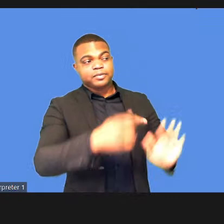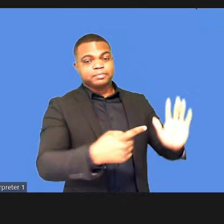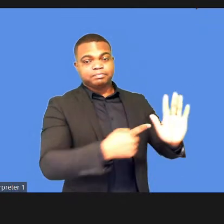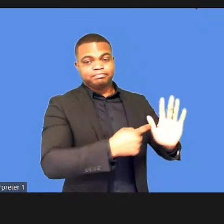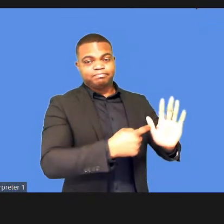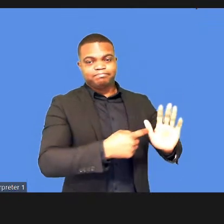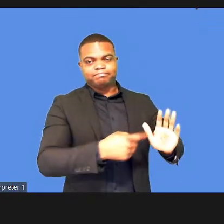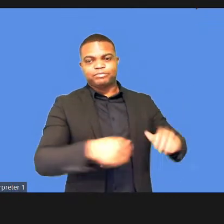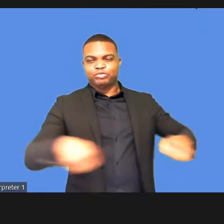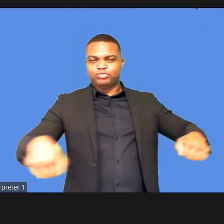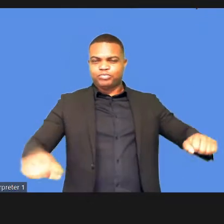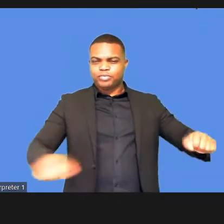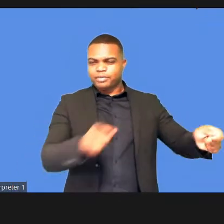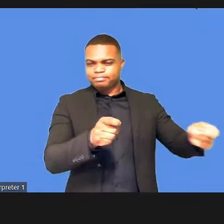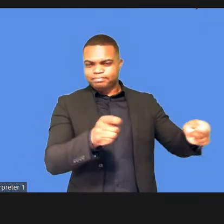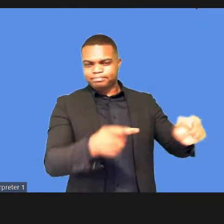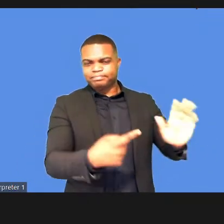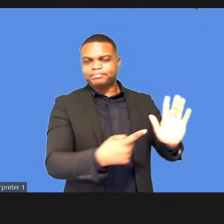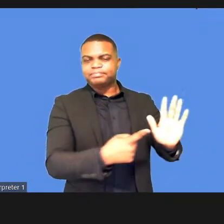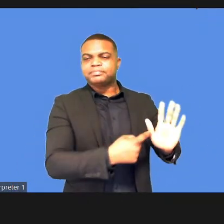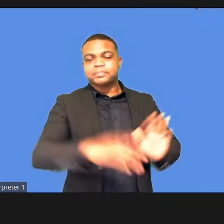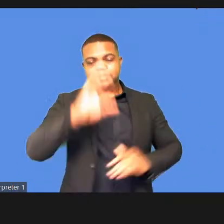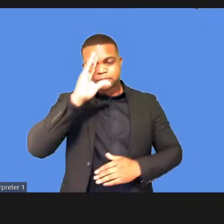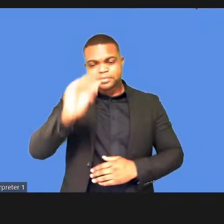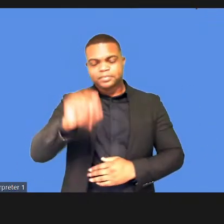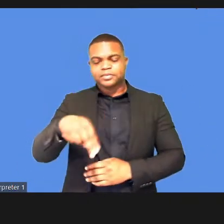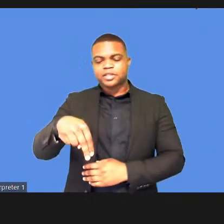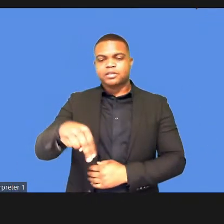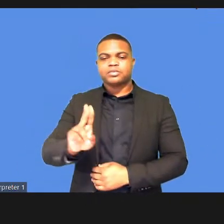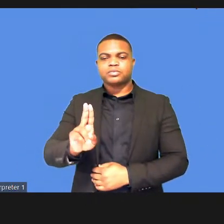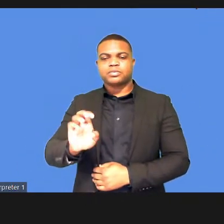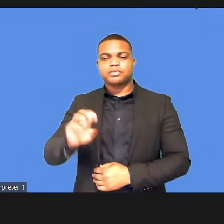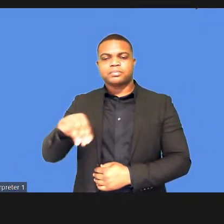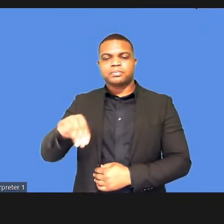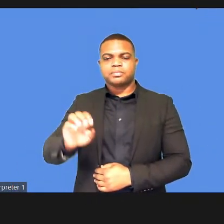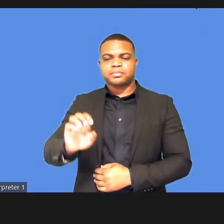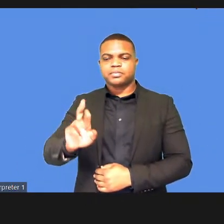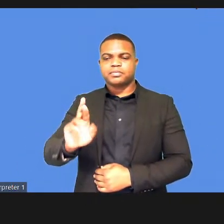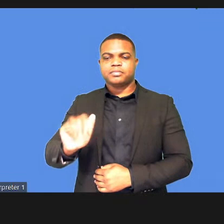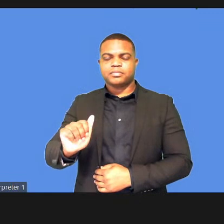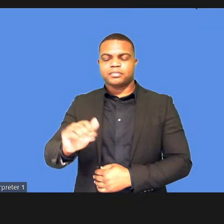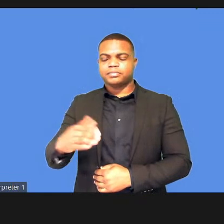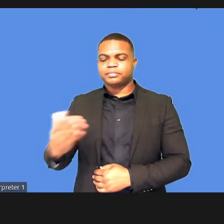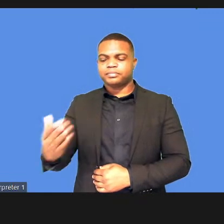Minister of National Development Planning in Ethiopia.